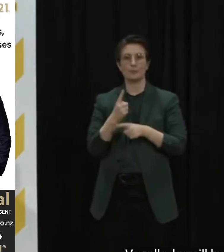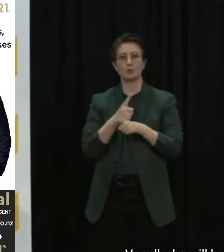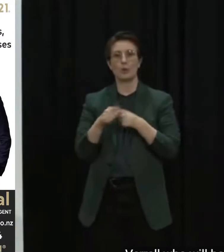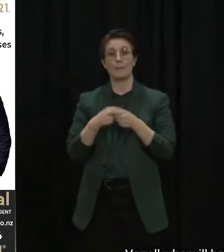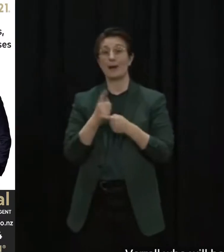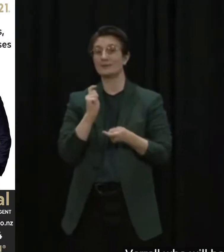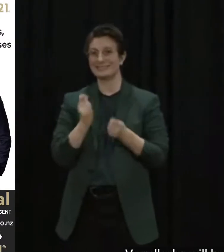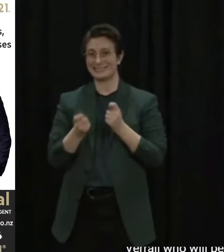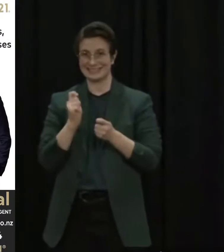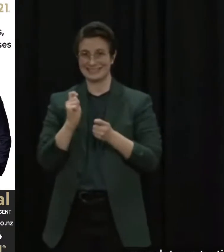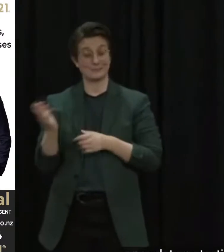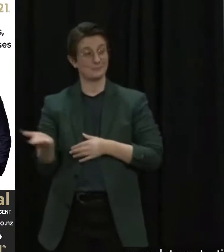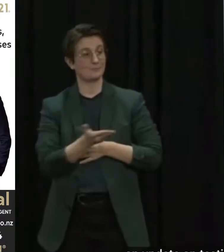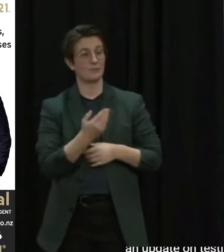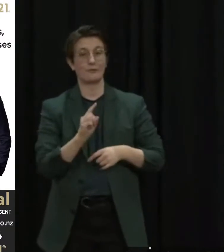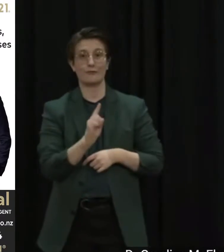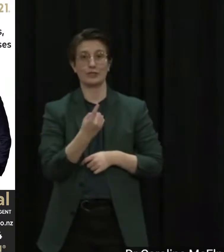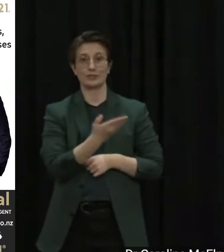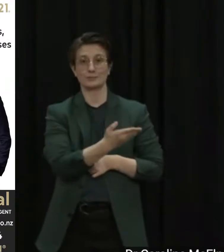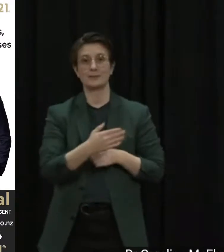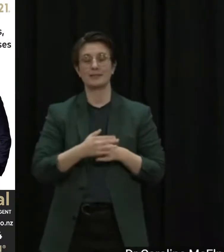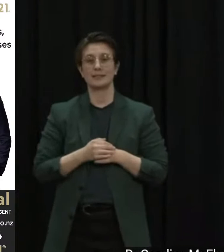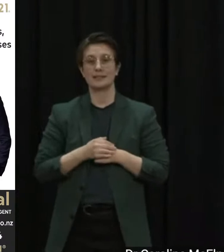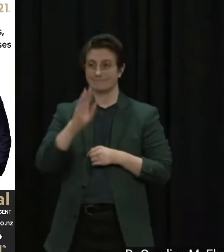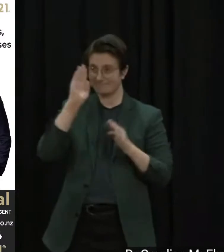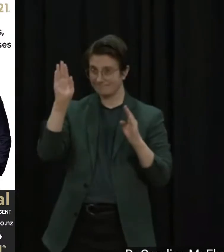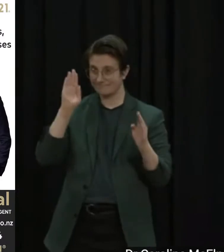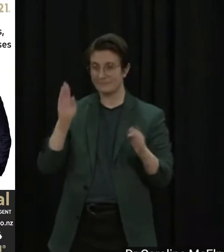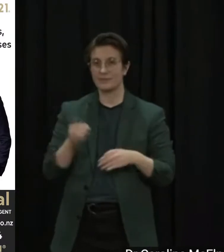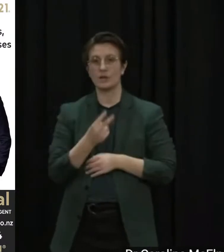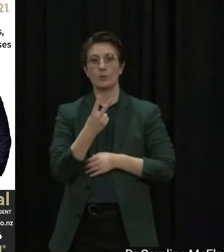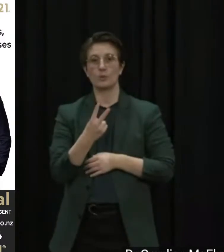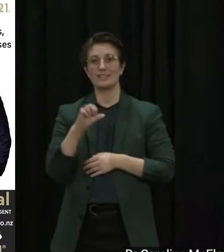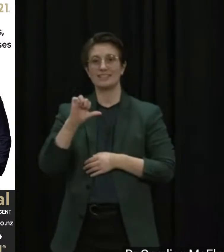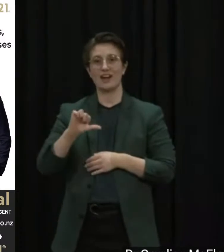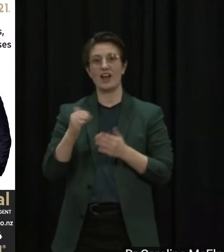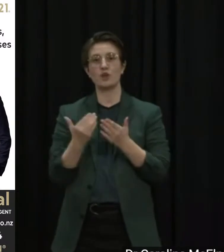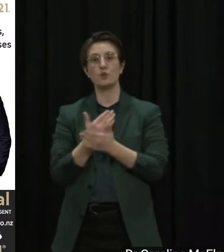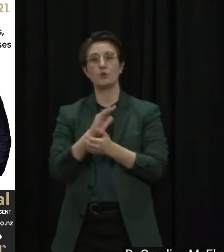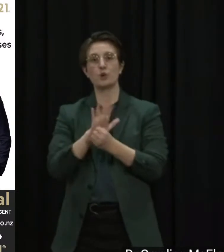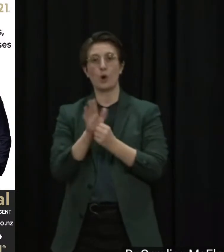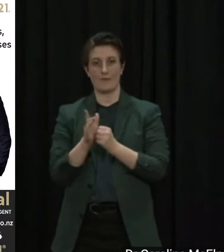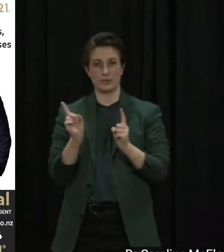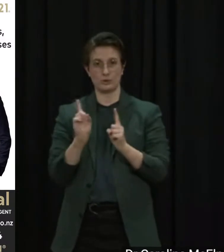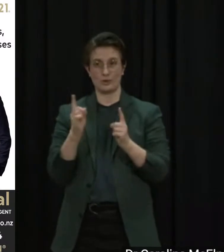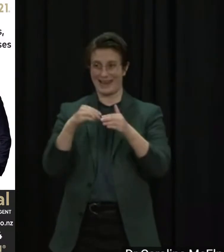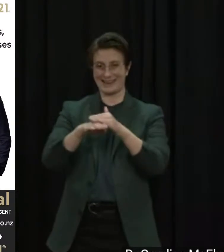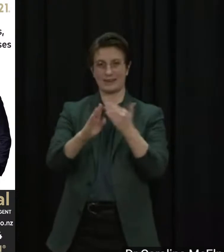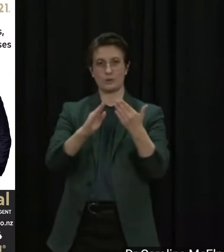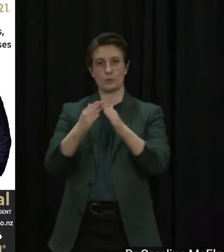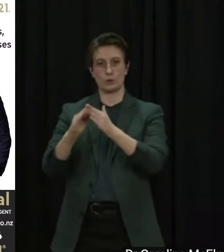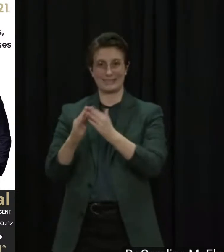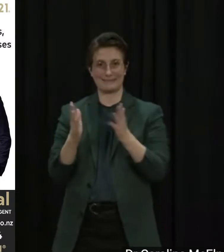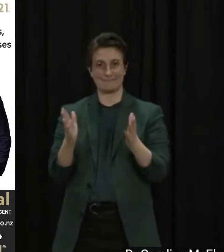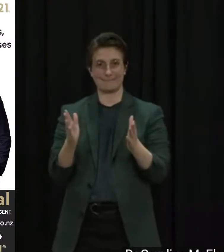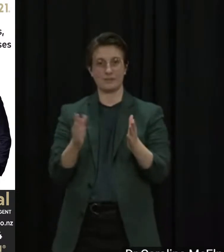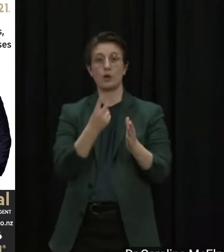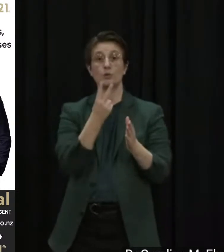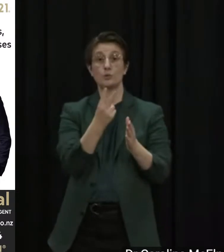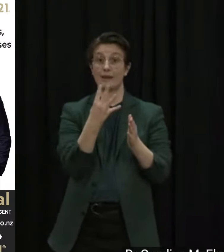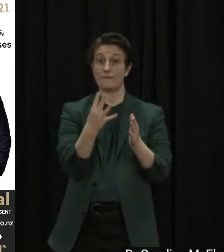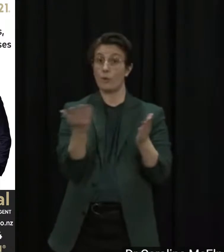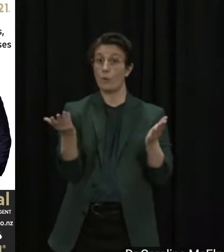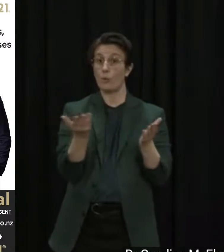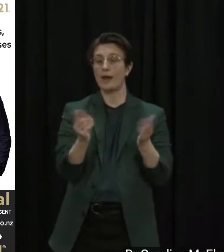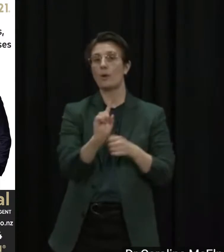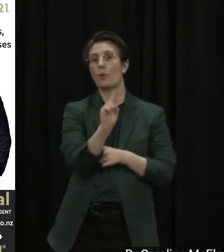There are 29 new cases of COVID-19 in the community to report today. 24 of these cases are in the Auckland